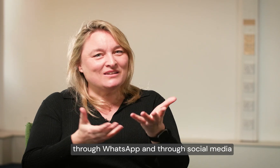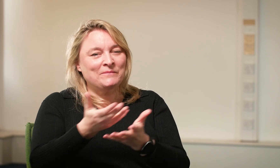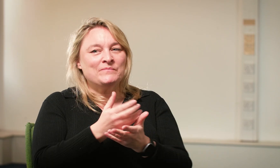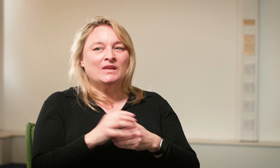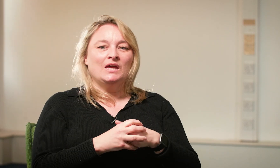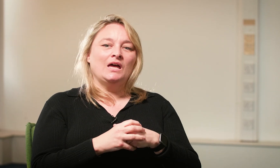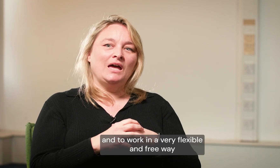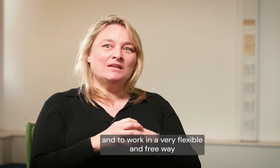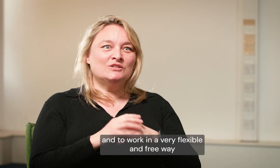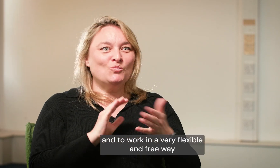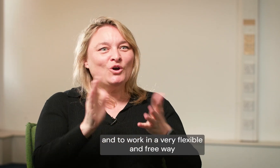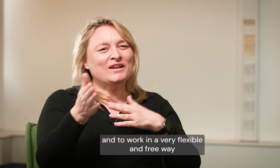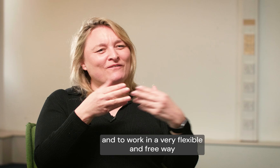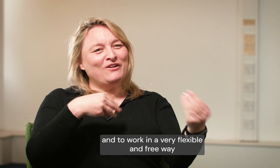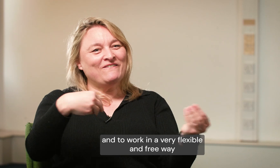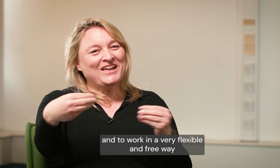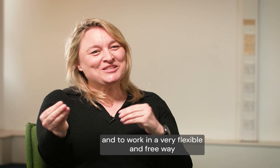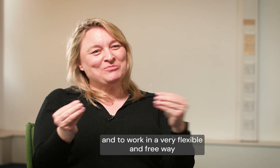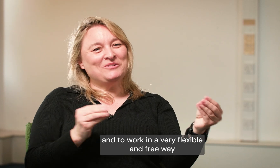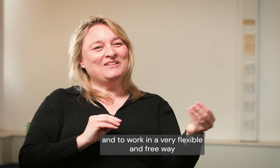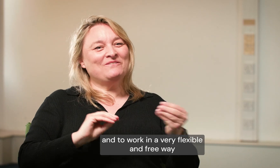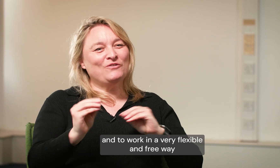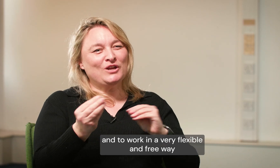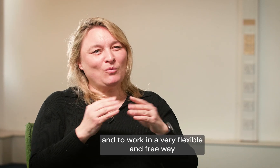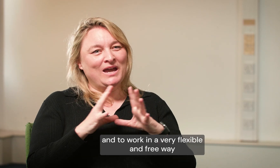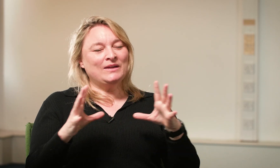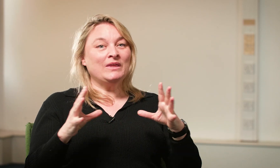media, and to work in a very flexible and free way.